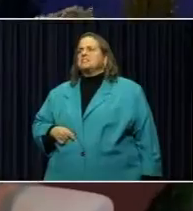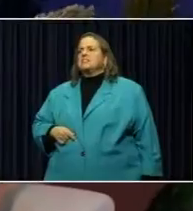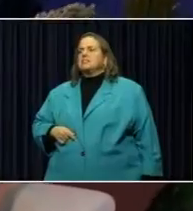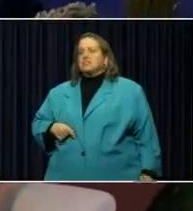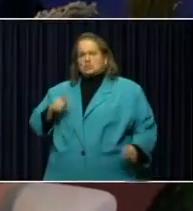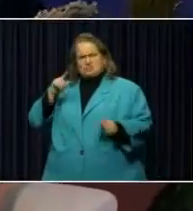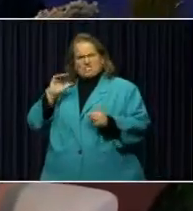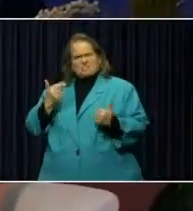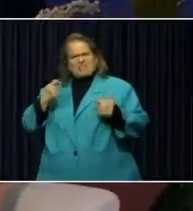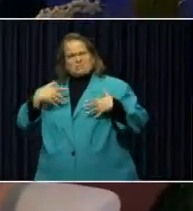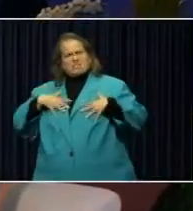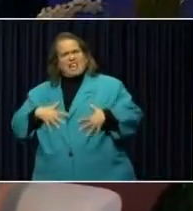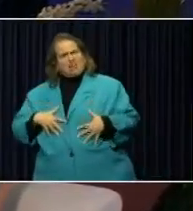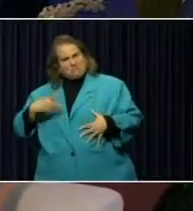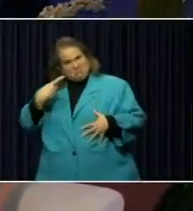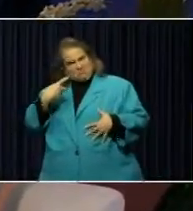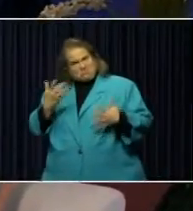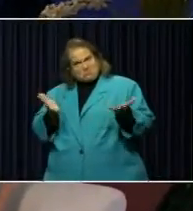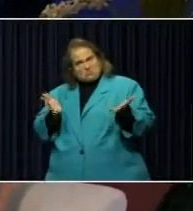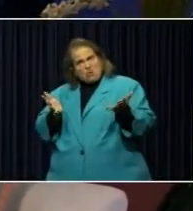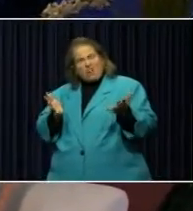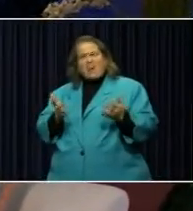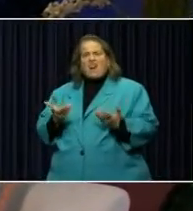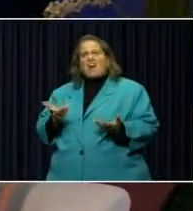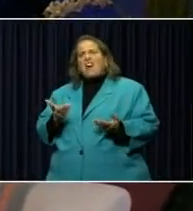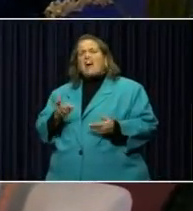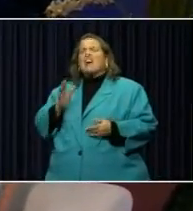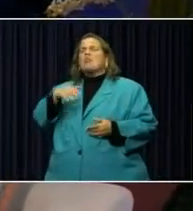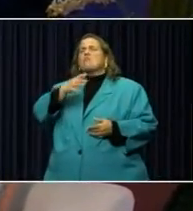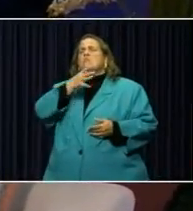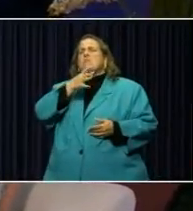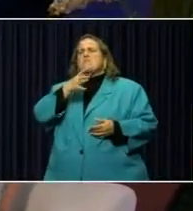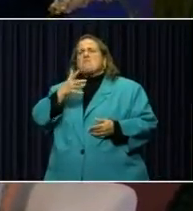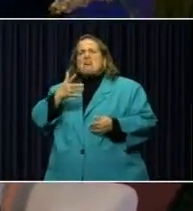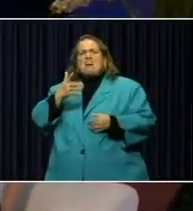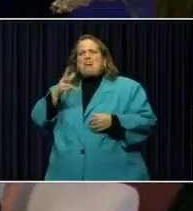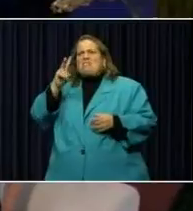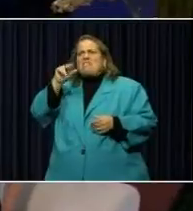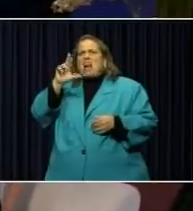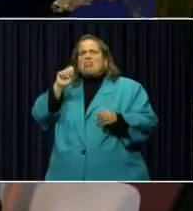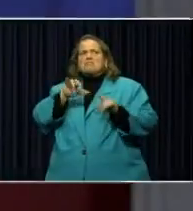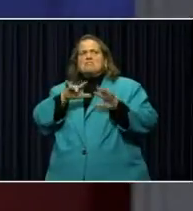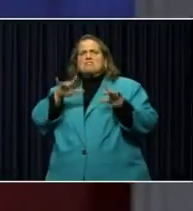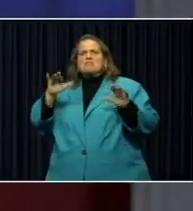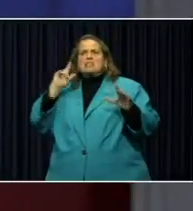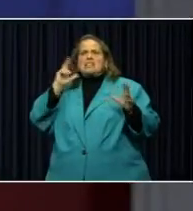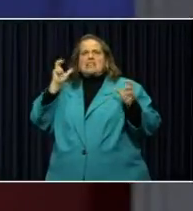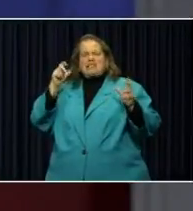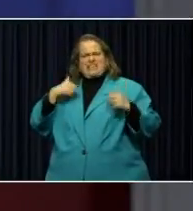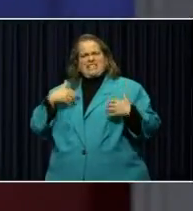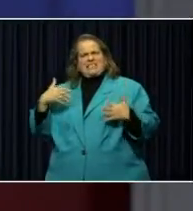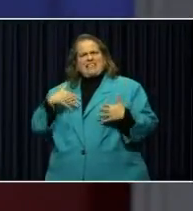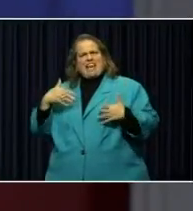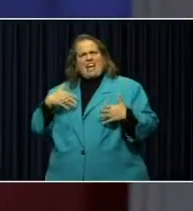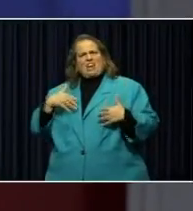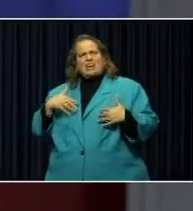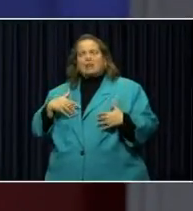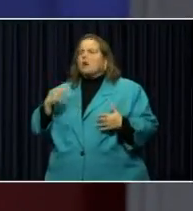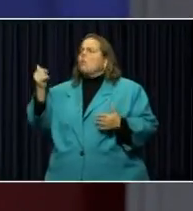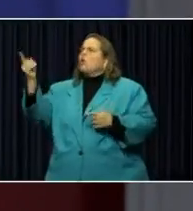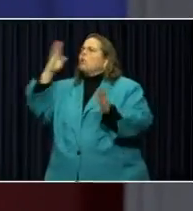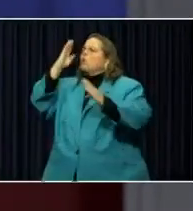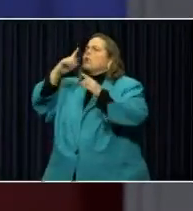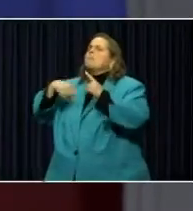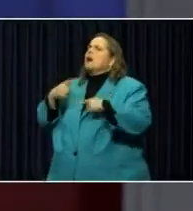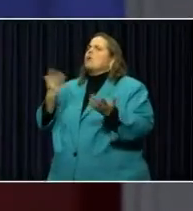You seem kind of down. Can we talk? Yeah, just, Mom, the virus stuff is getting kind of scary. Tell me what you're worried about.